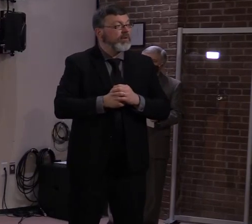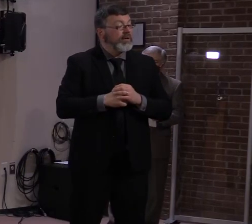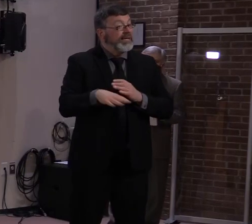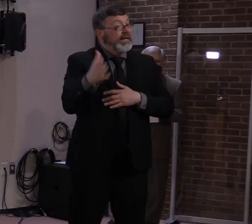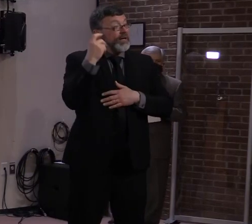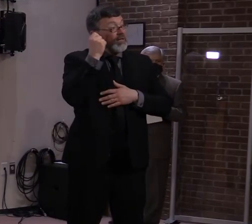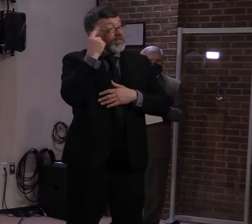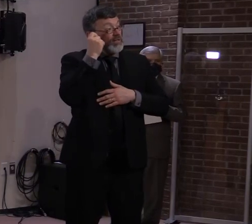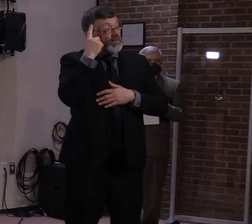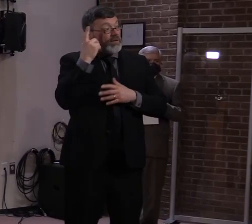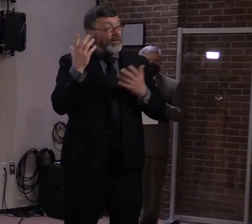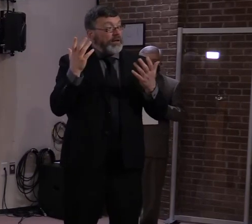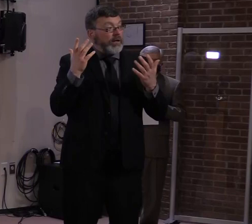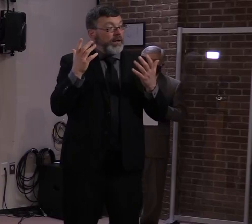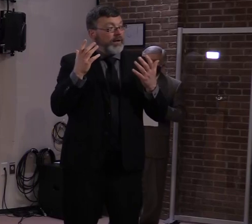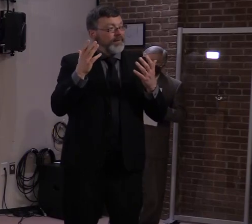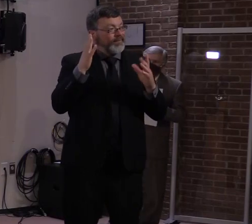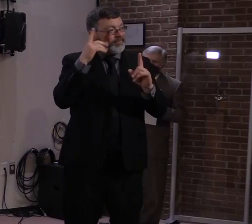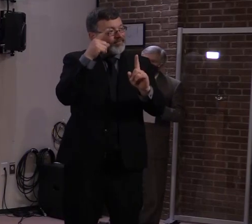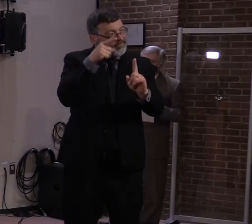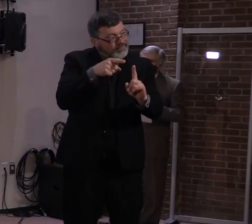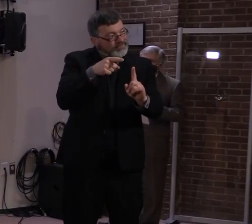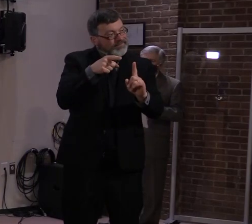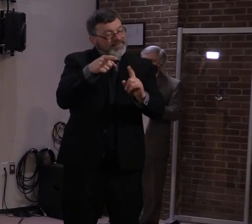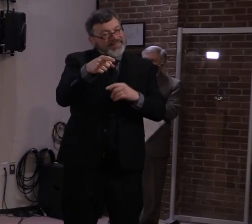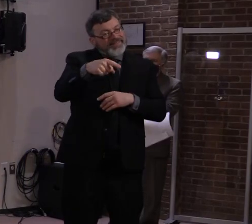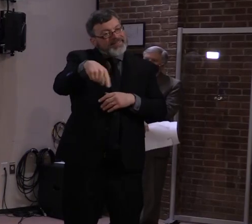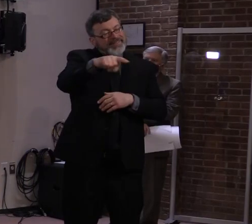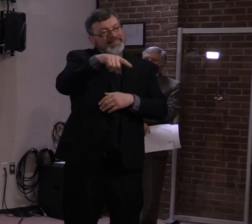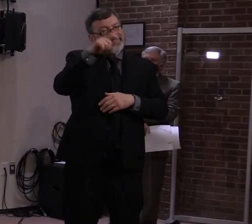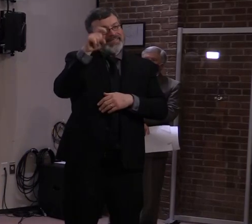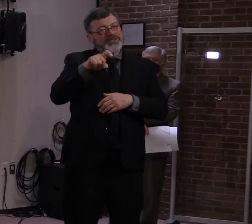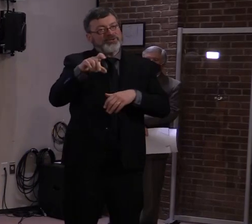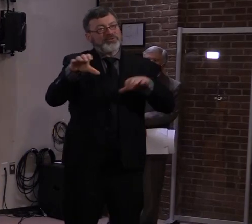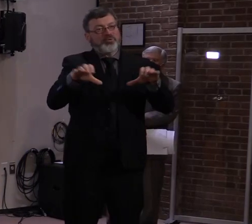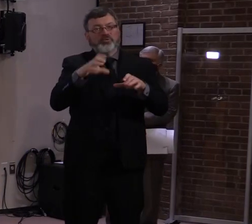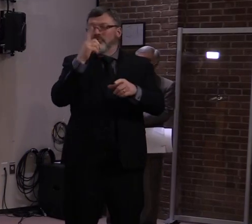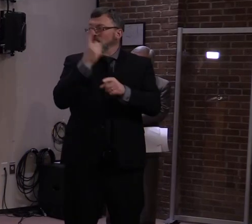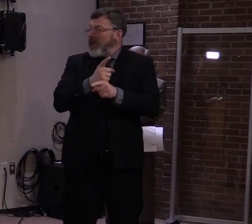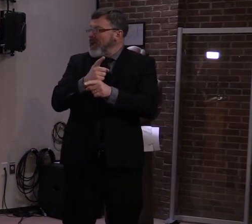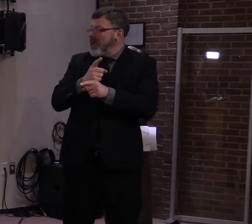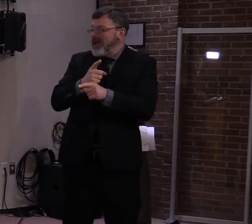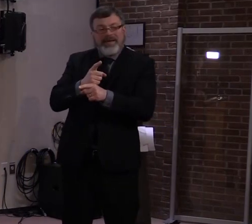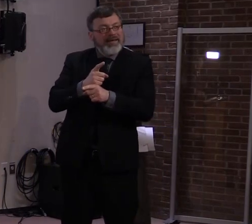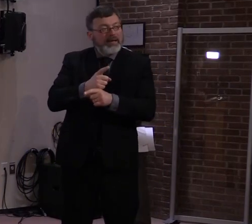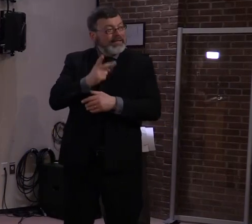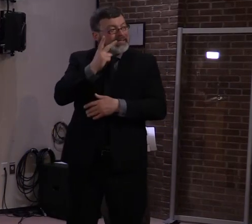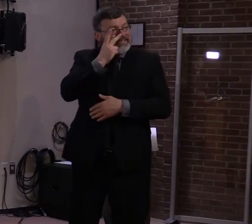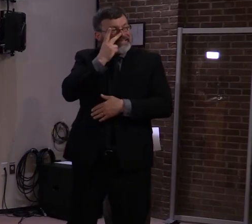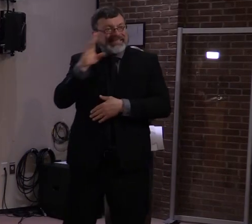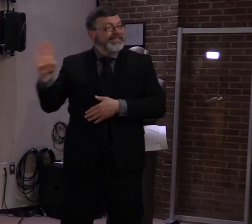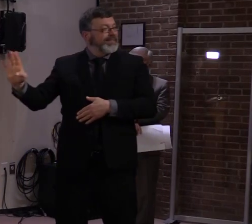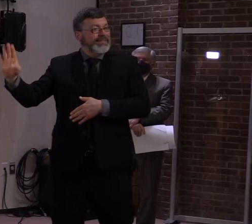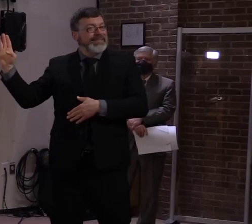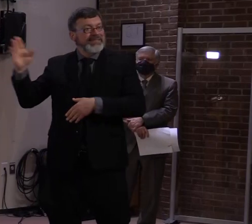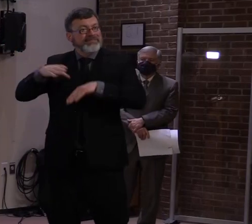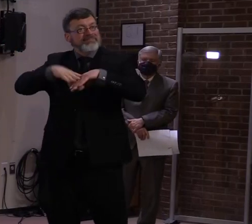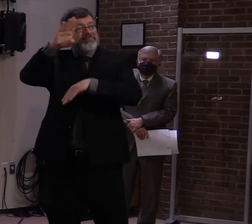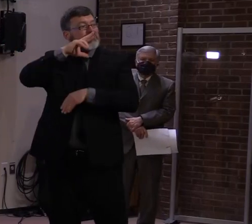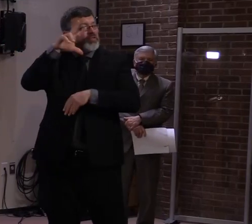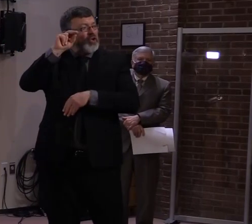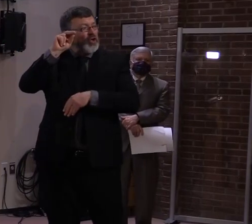thing. I mean, we have, again, look at the rates here. Look at the 65 and